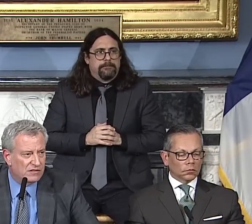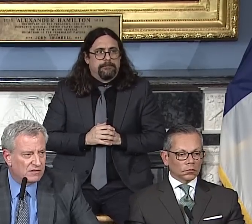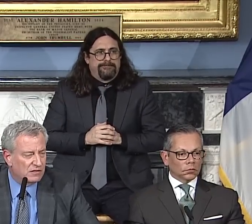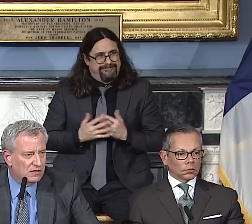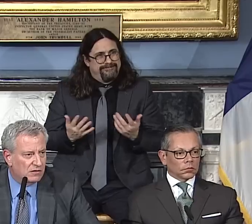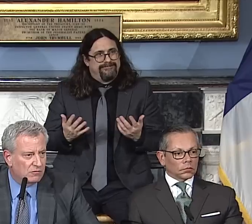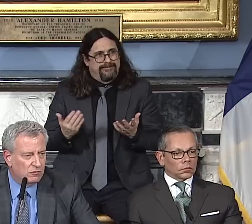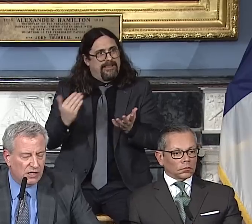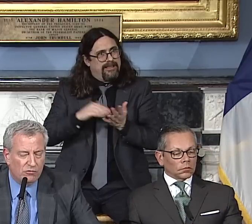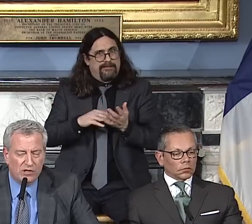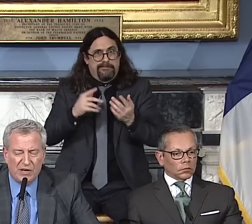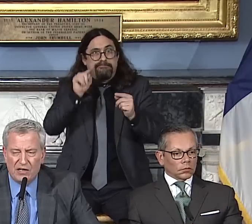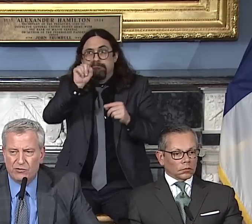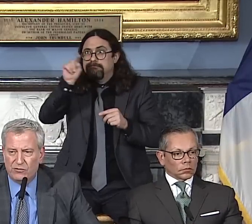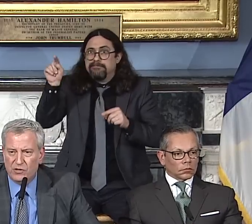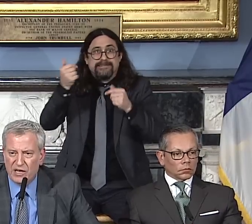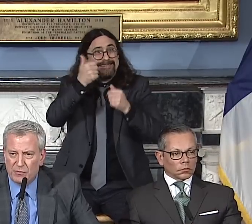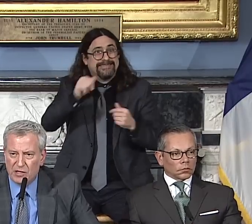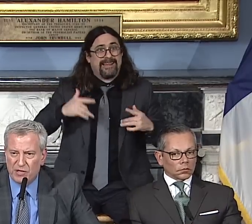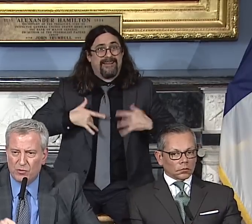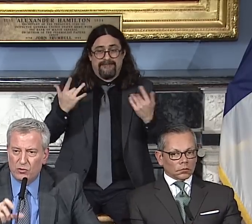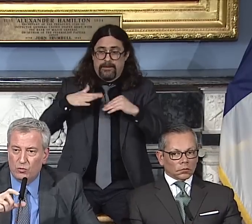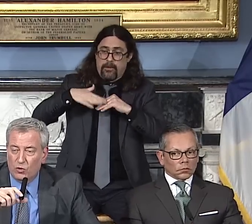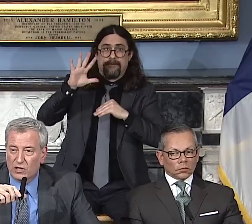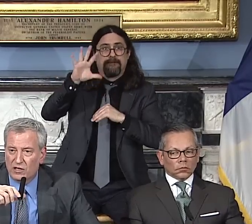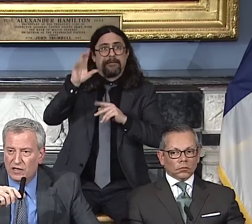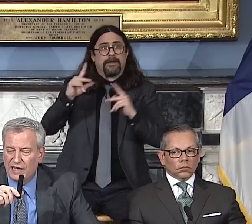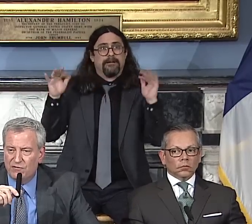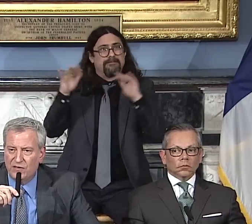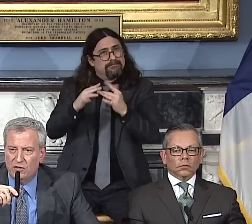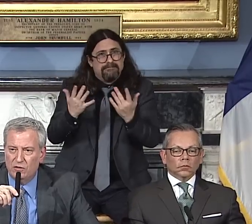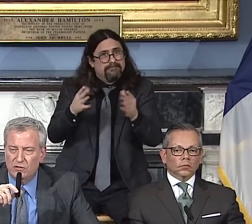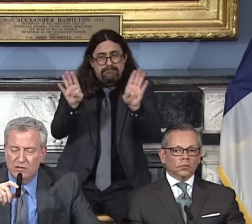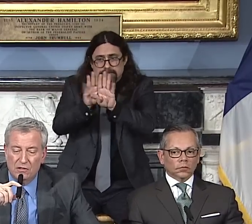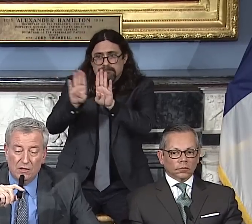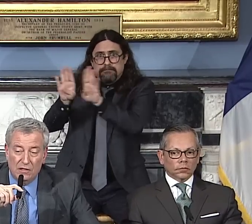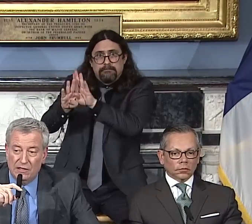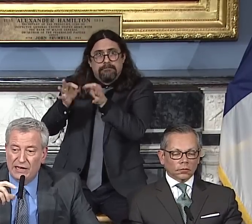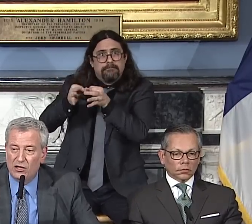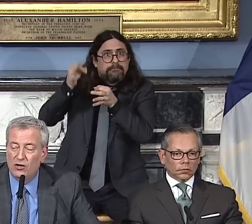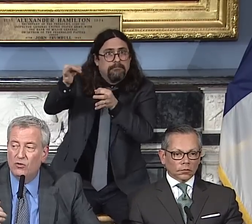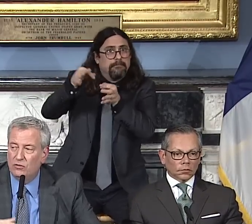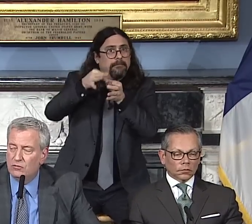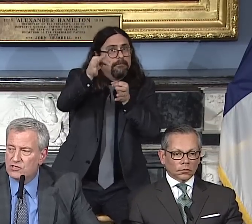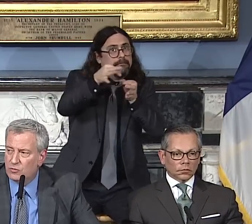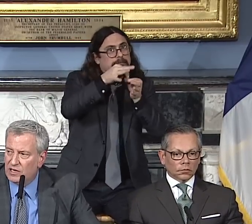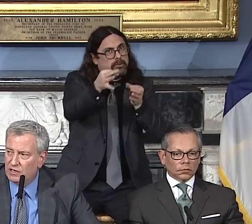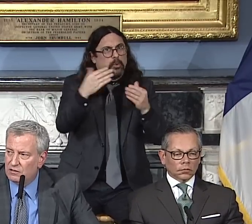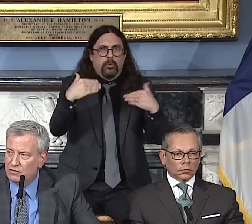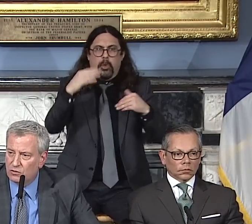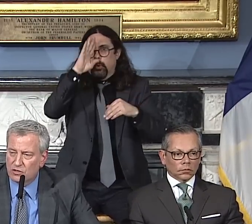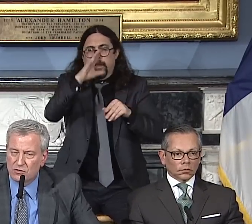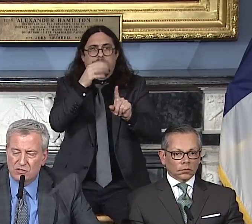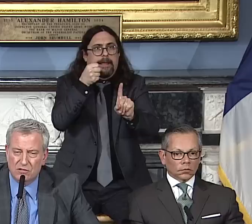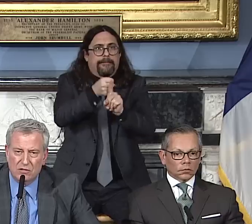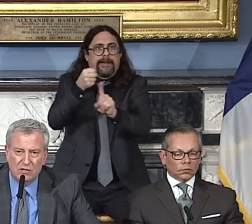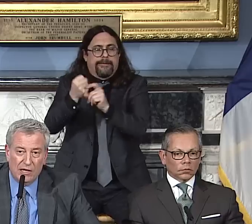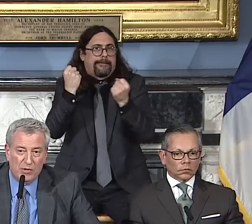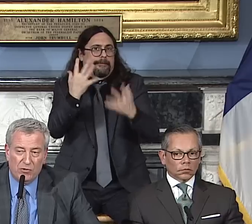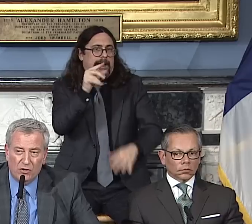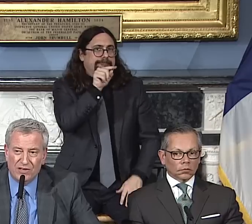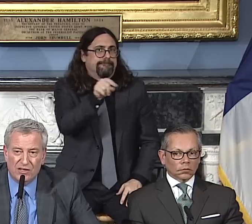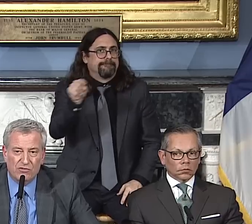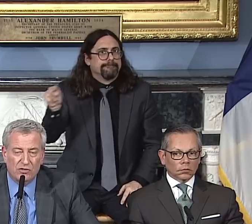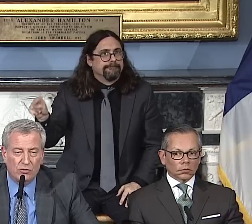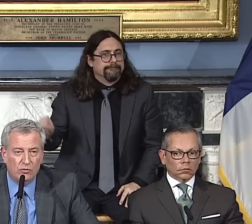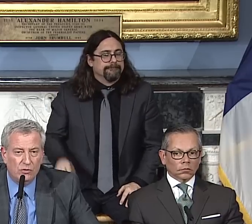cetera. That's really, really painful for the many, many people who work in that field, let alone so many New Yorkers and